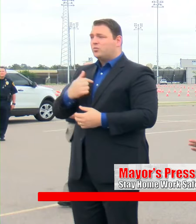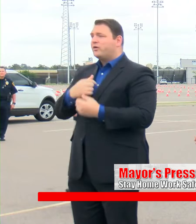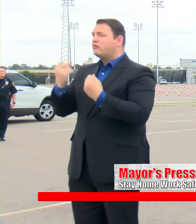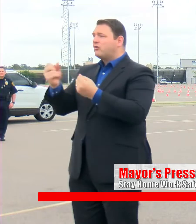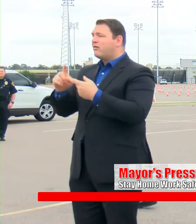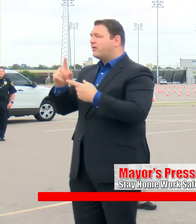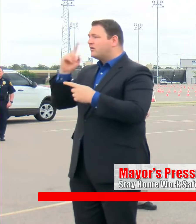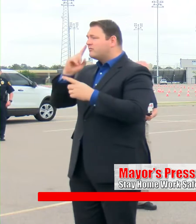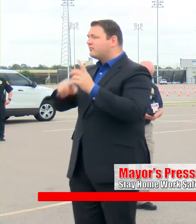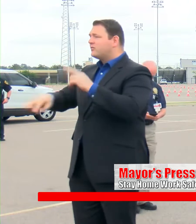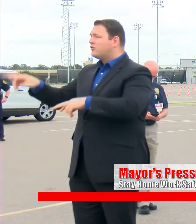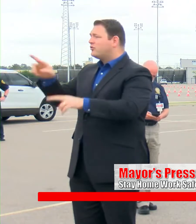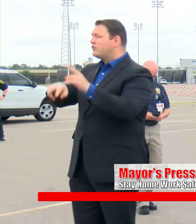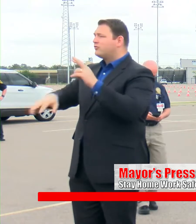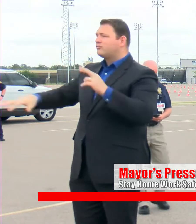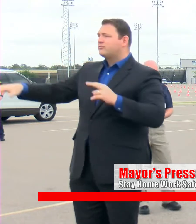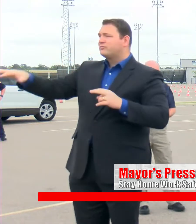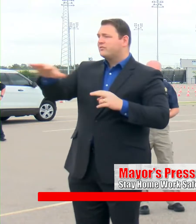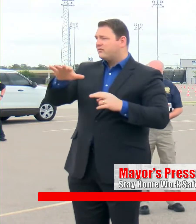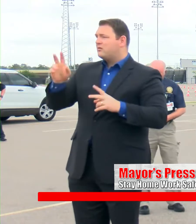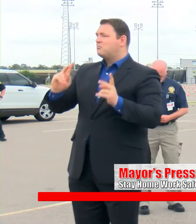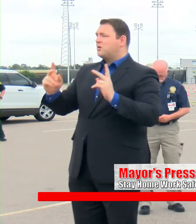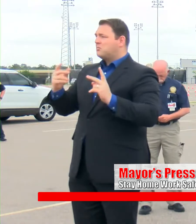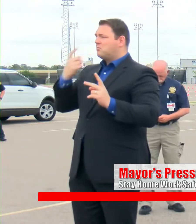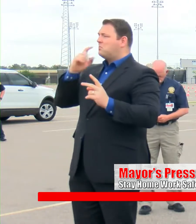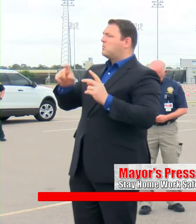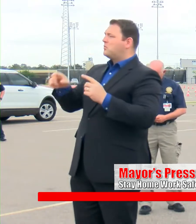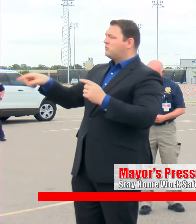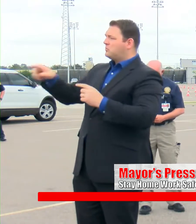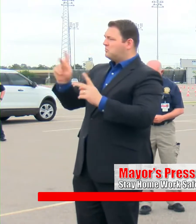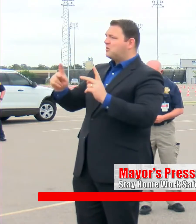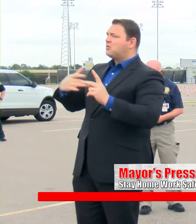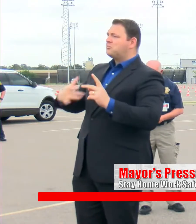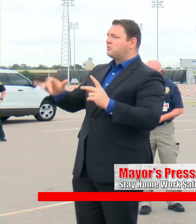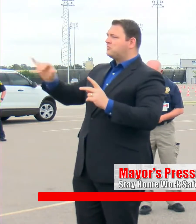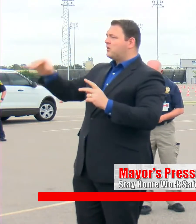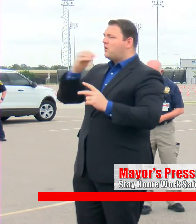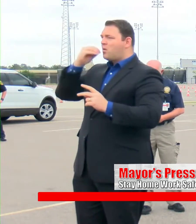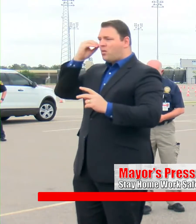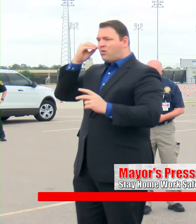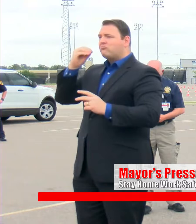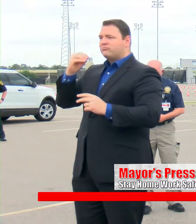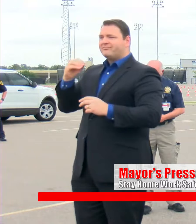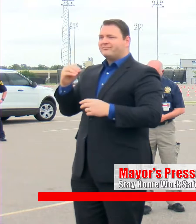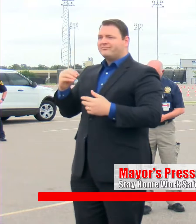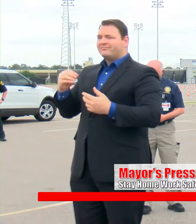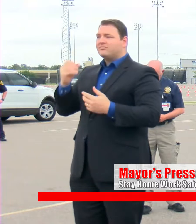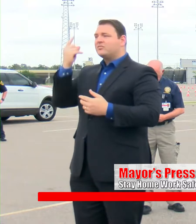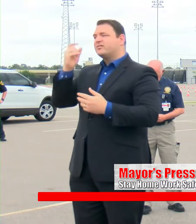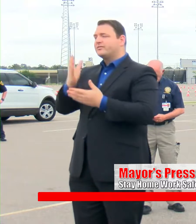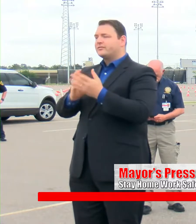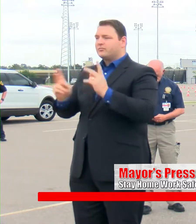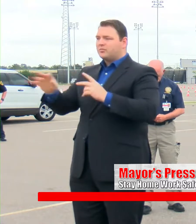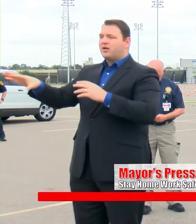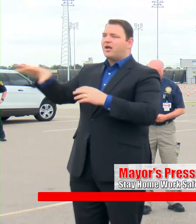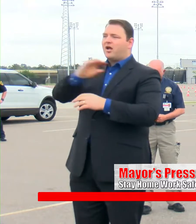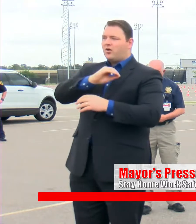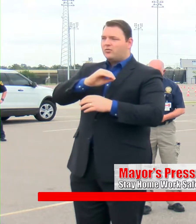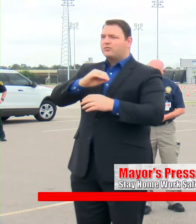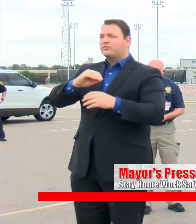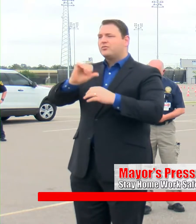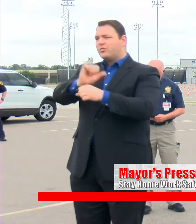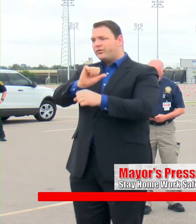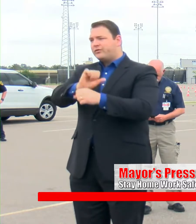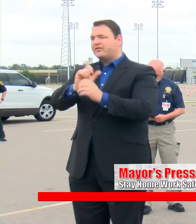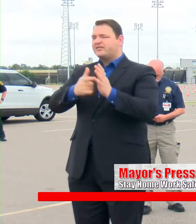at home. We're telling people that unless you work for an essential business, please stay at home. And even if you go venture out to the